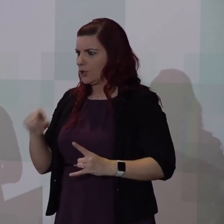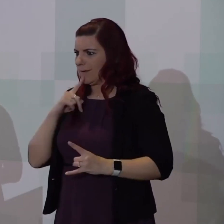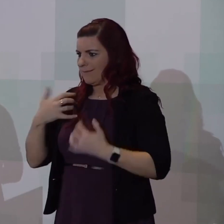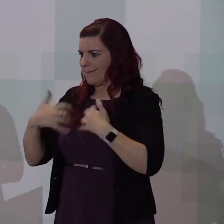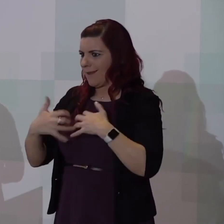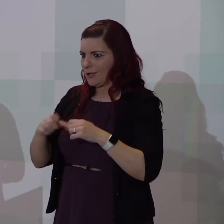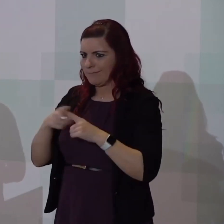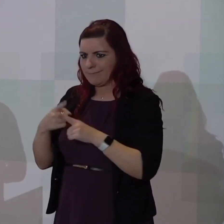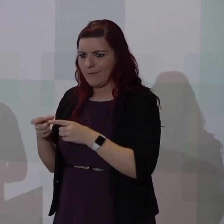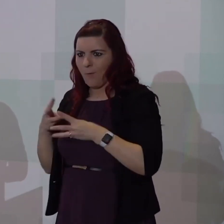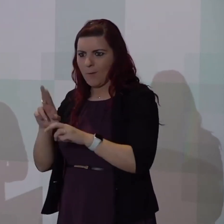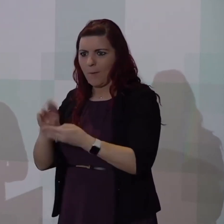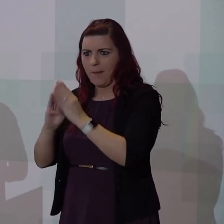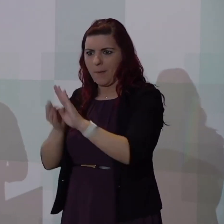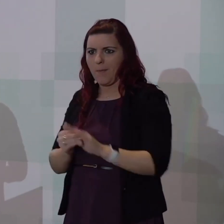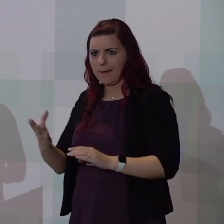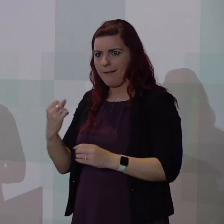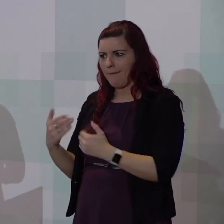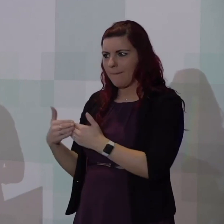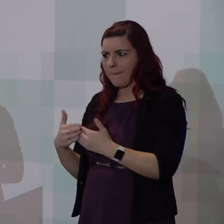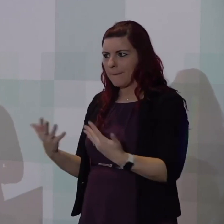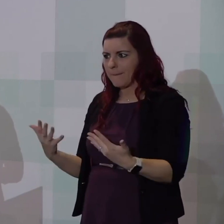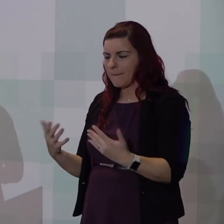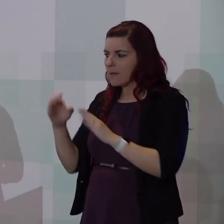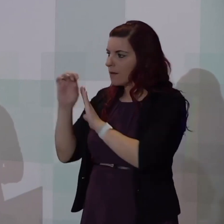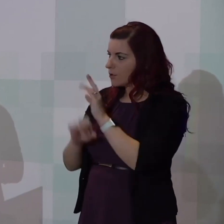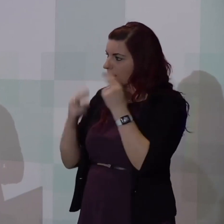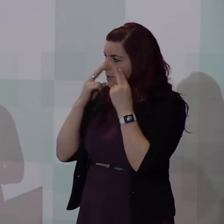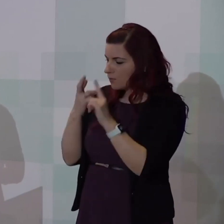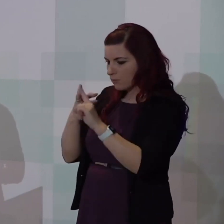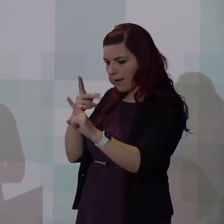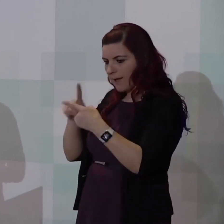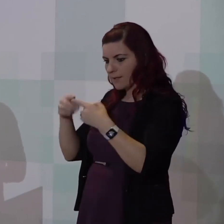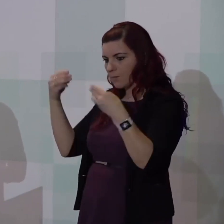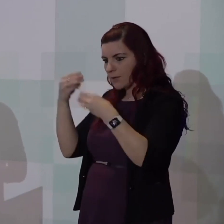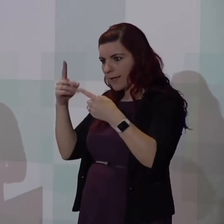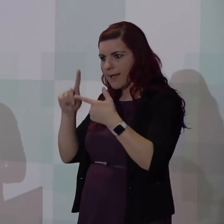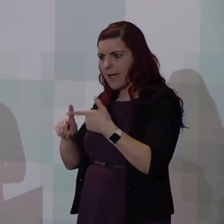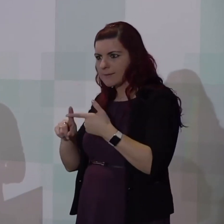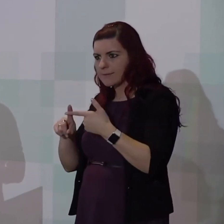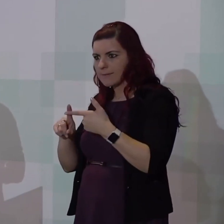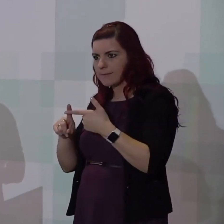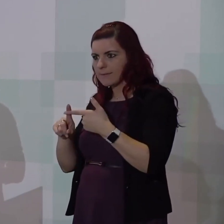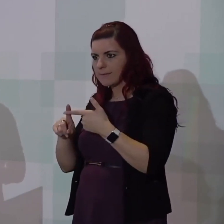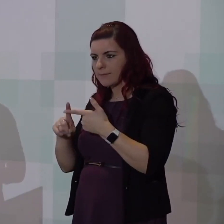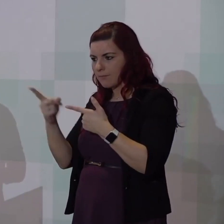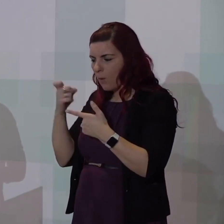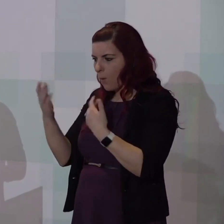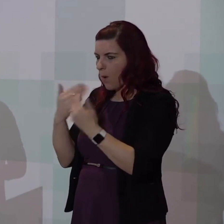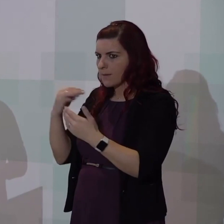technologies. The Constitution needs to recognise, protect and uphold what matters in a